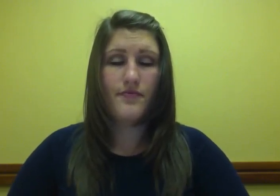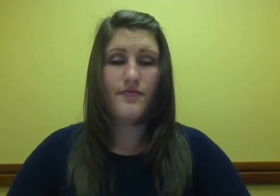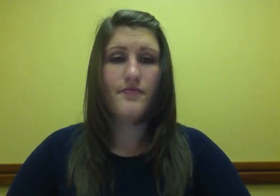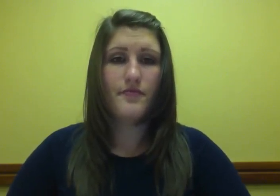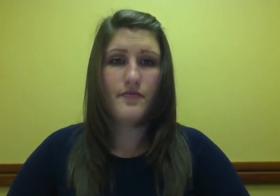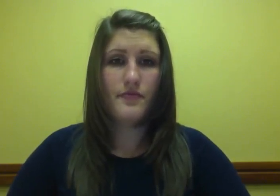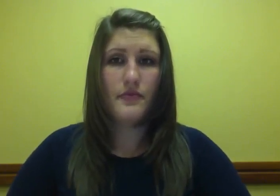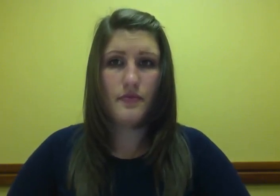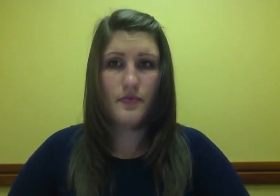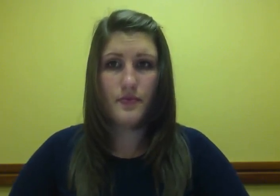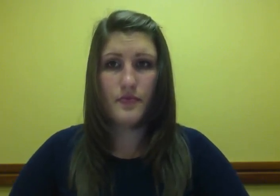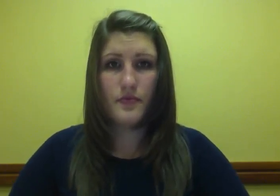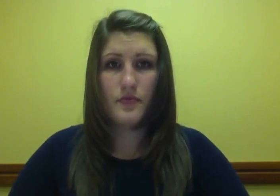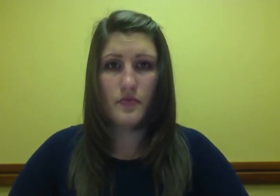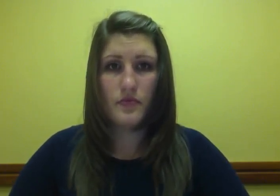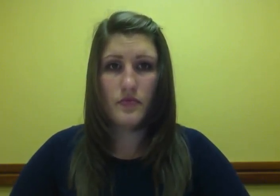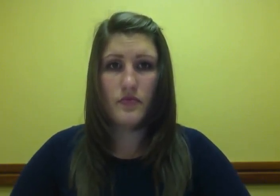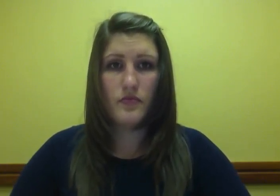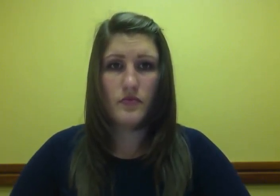Do you have any other unusual bracelets?